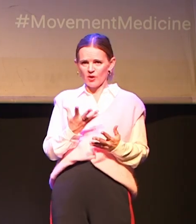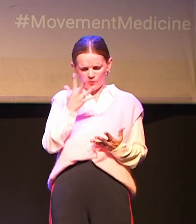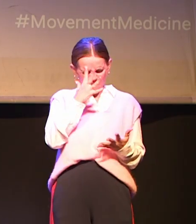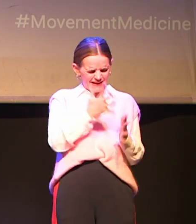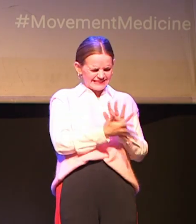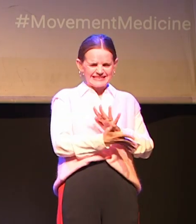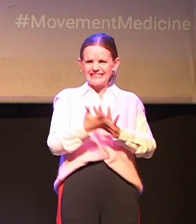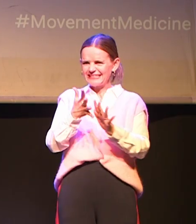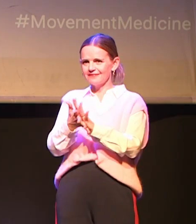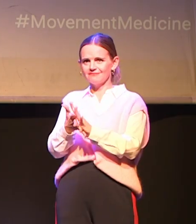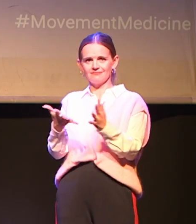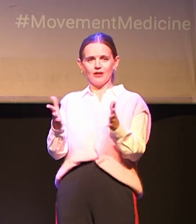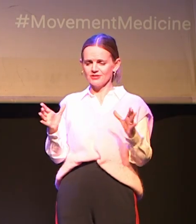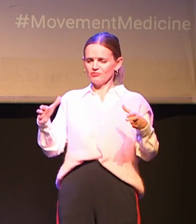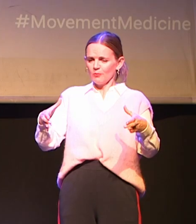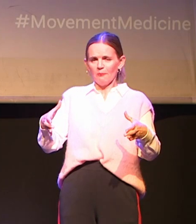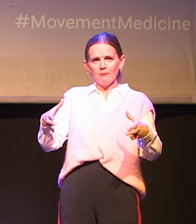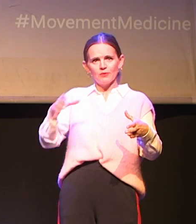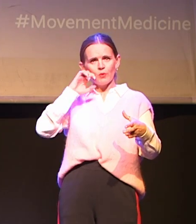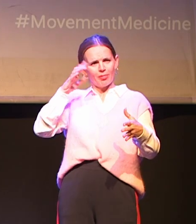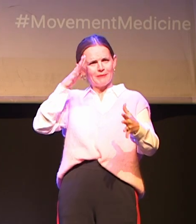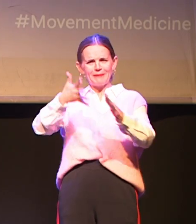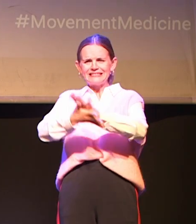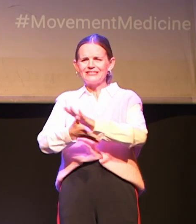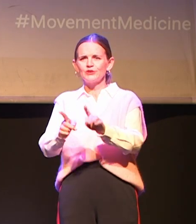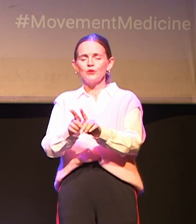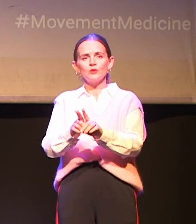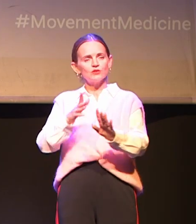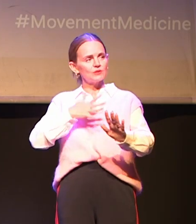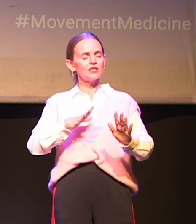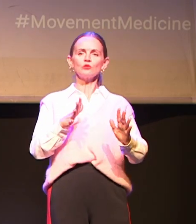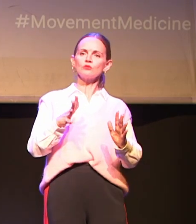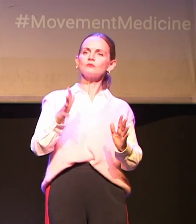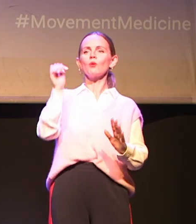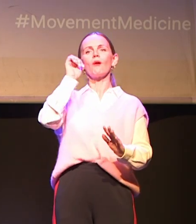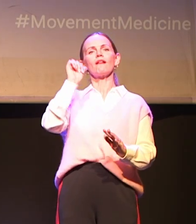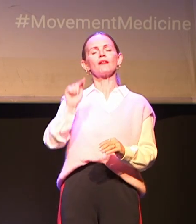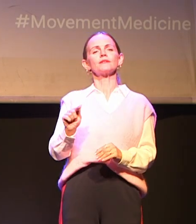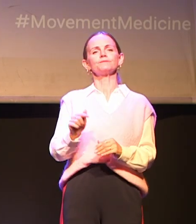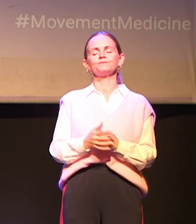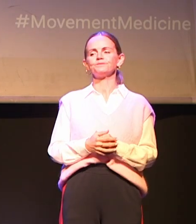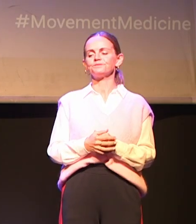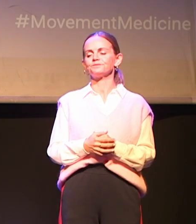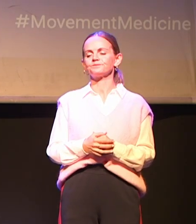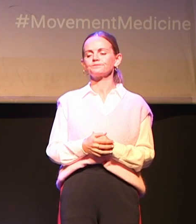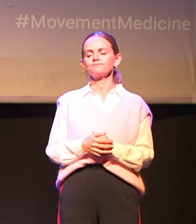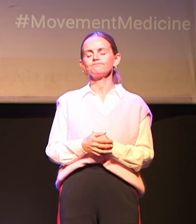the space. And so it requires that we pay attention to that. There is something